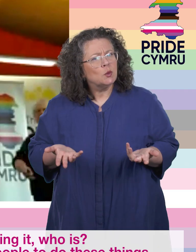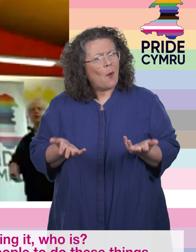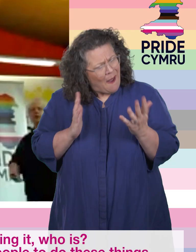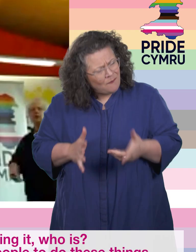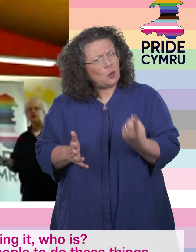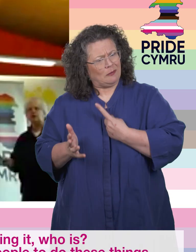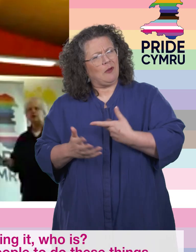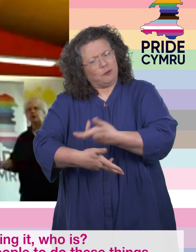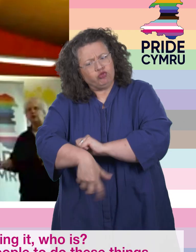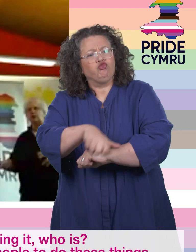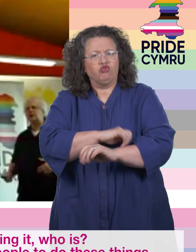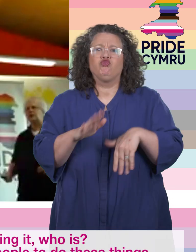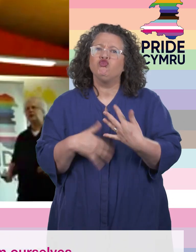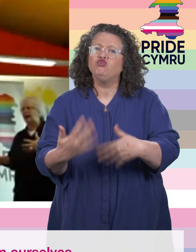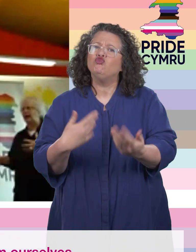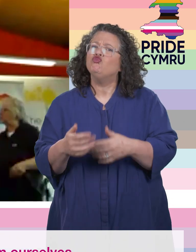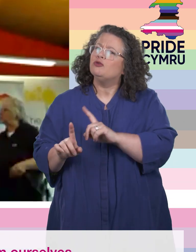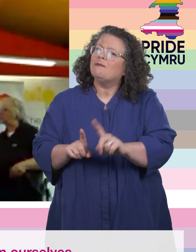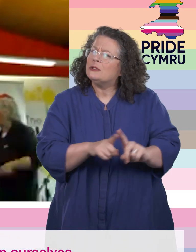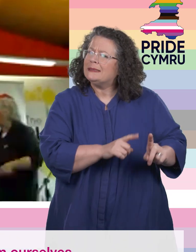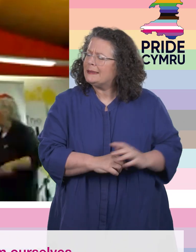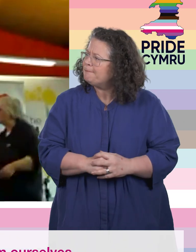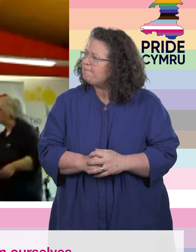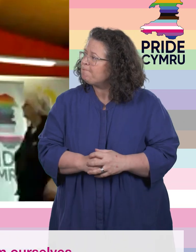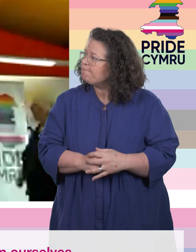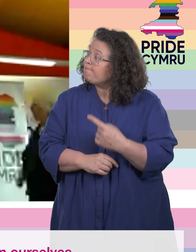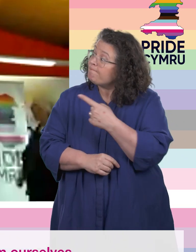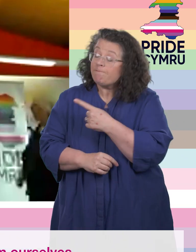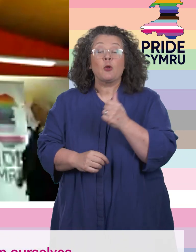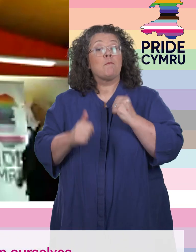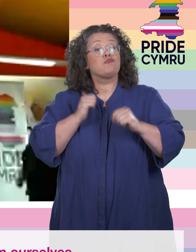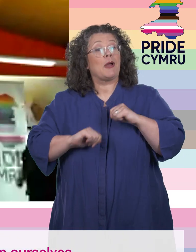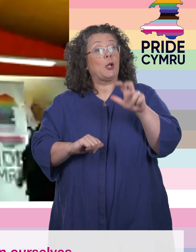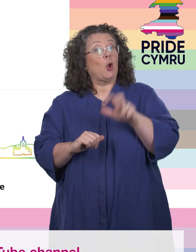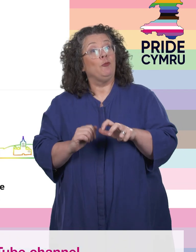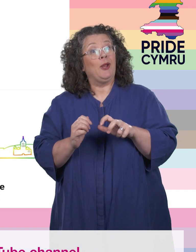other people to do these things. We have to start doing them ourselves.